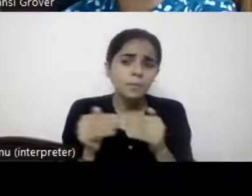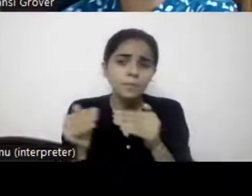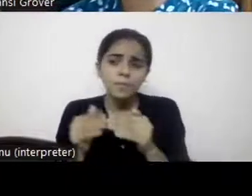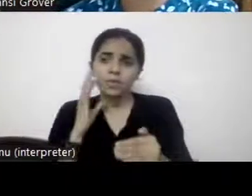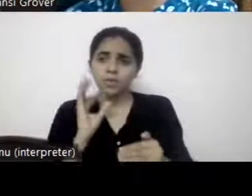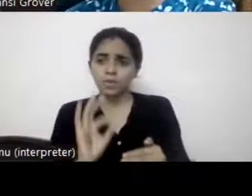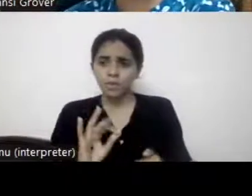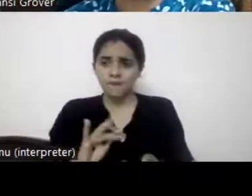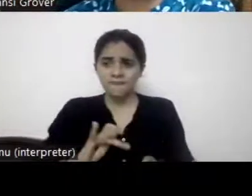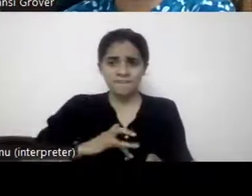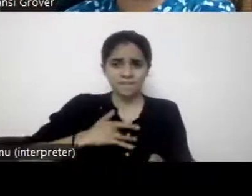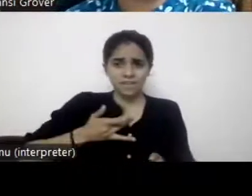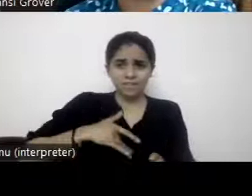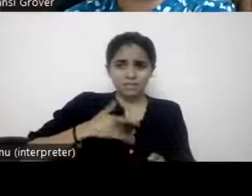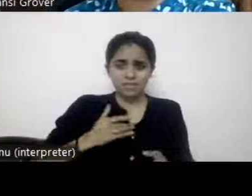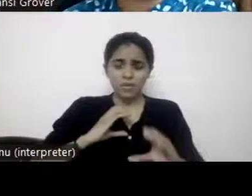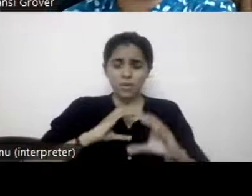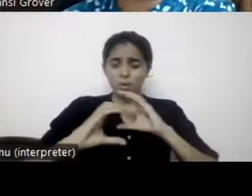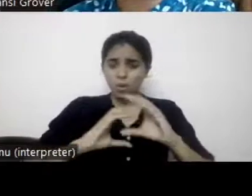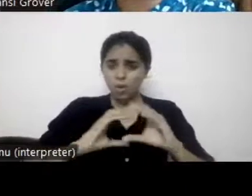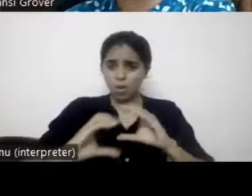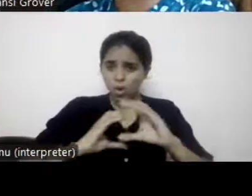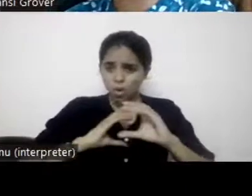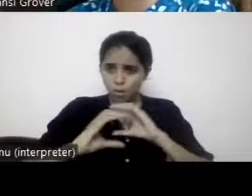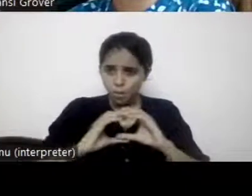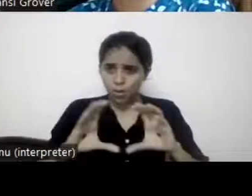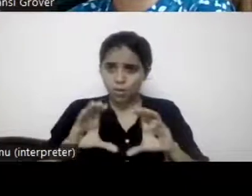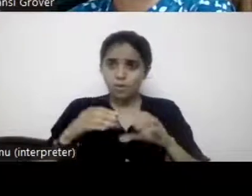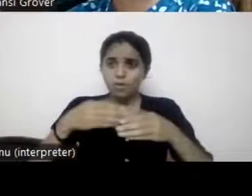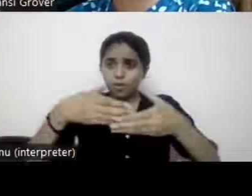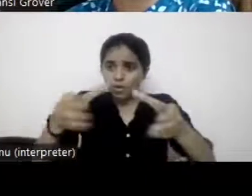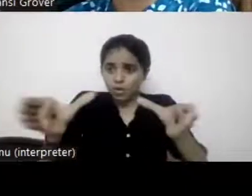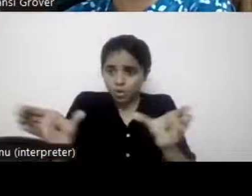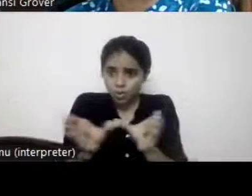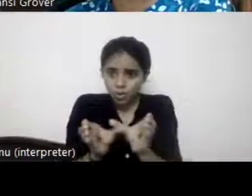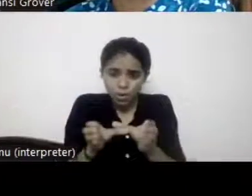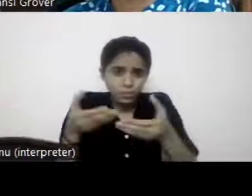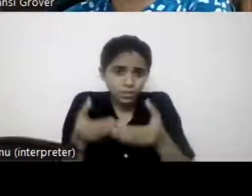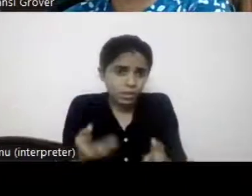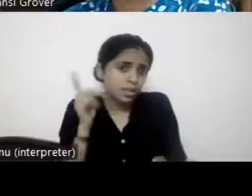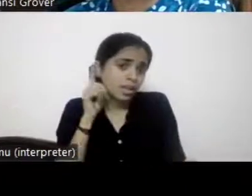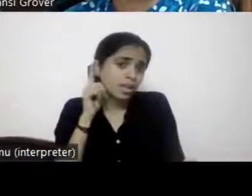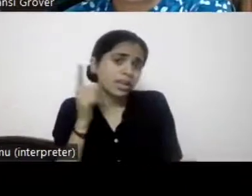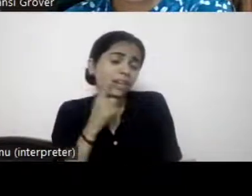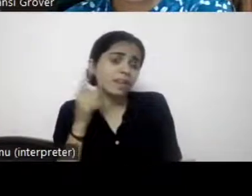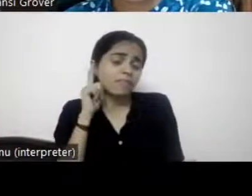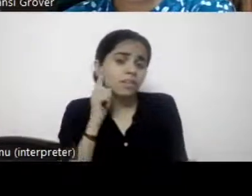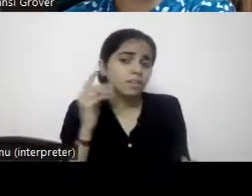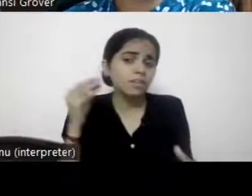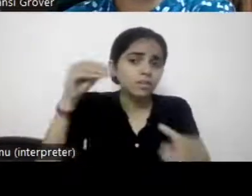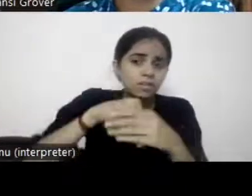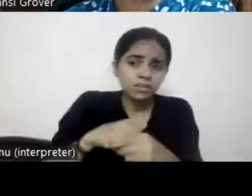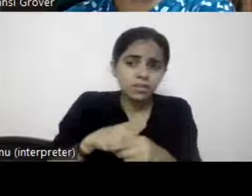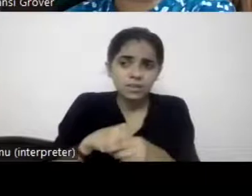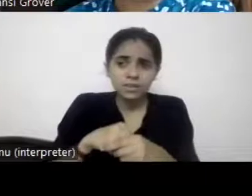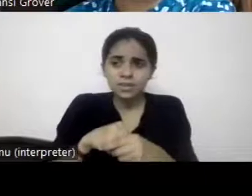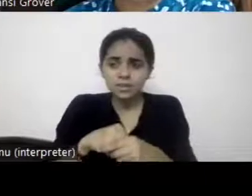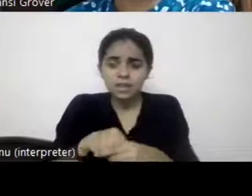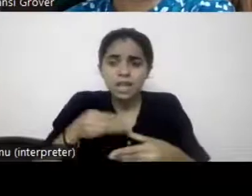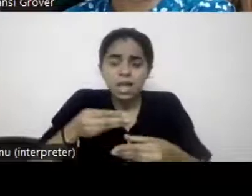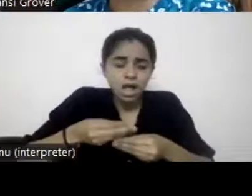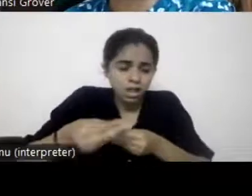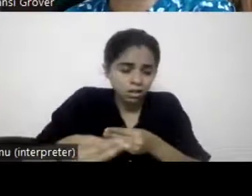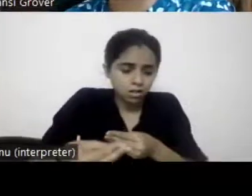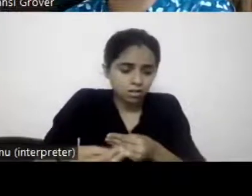a feeling of community, to get a feeling of the fact that they are not alone in this.